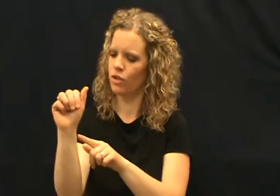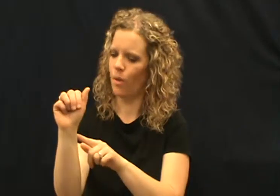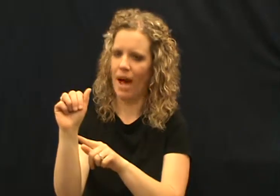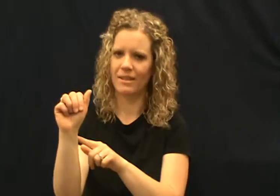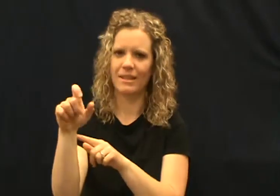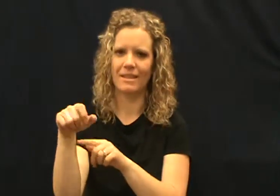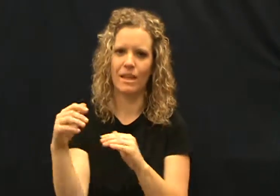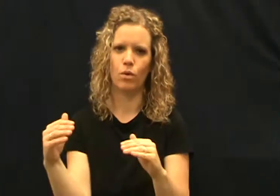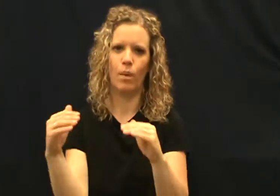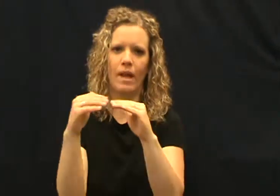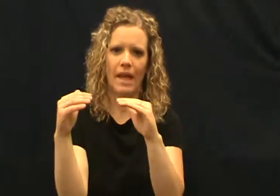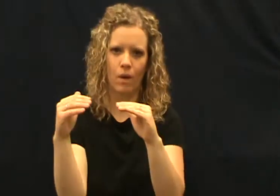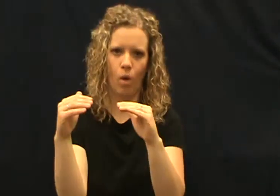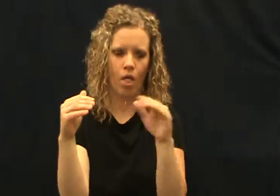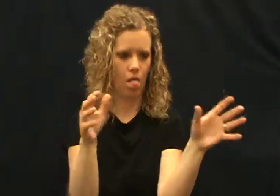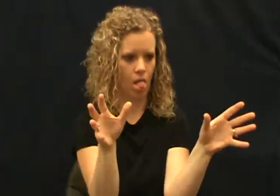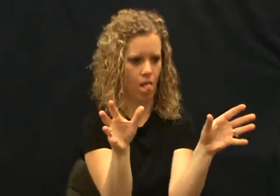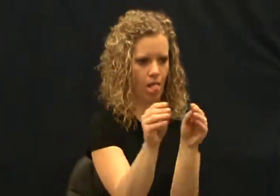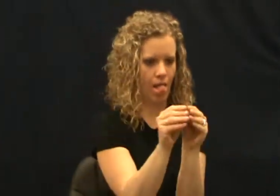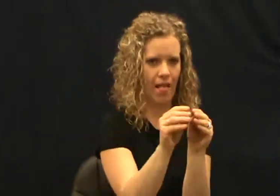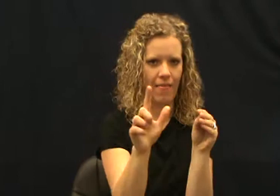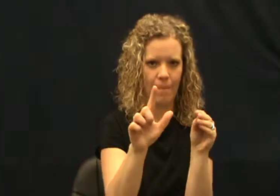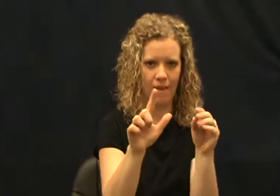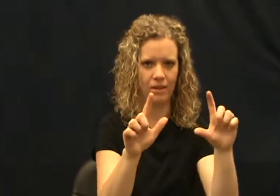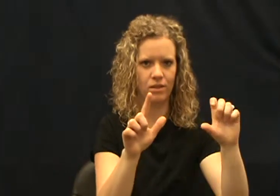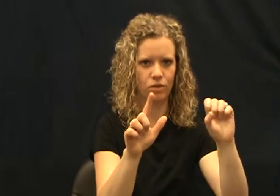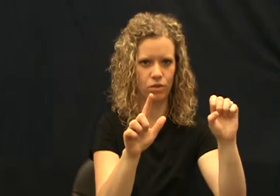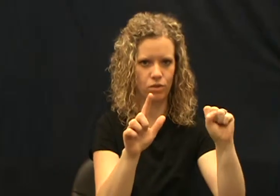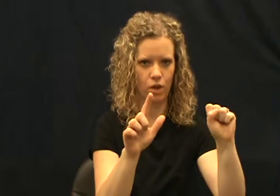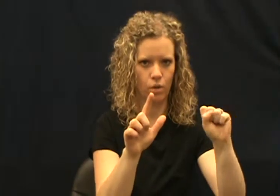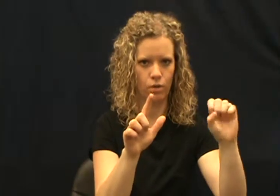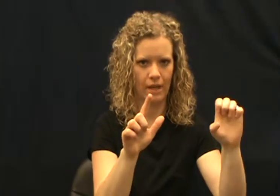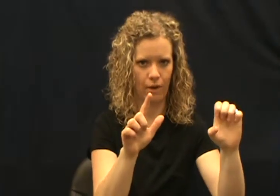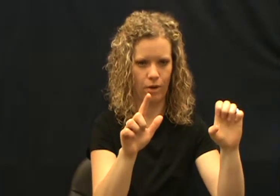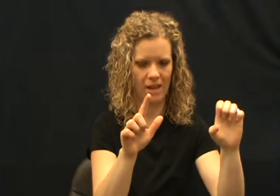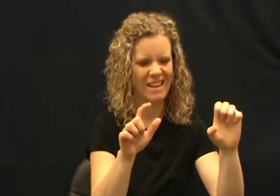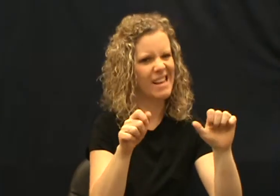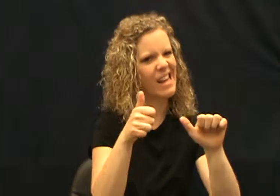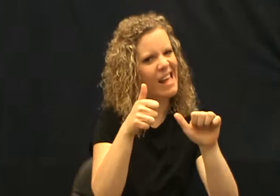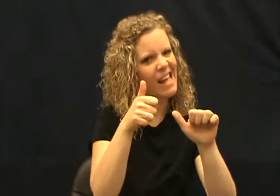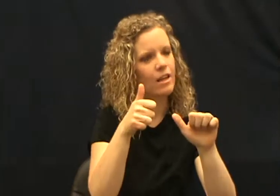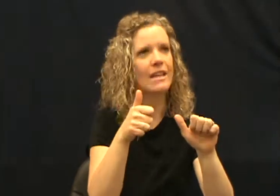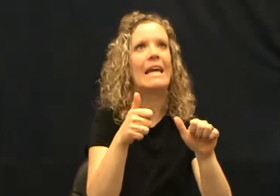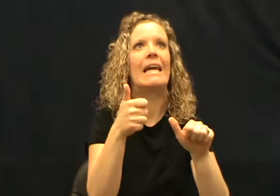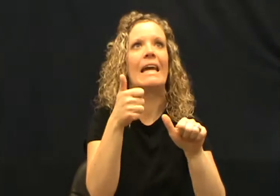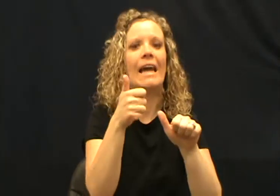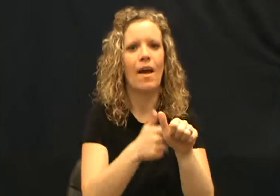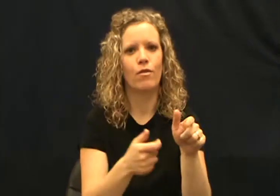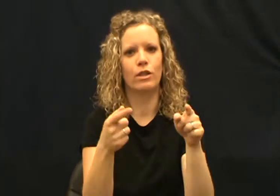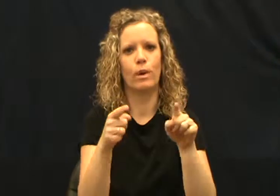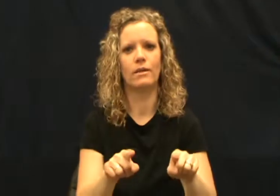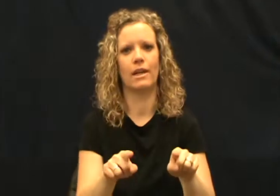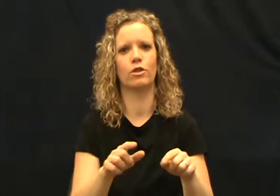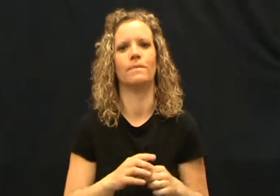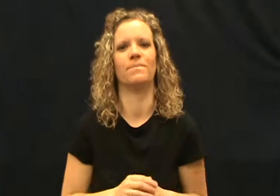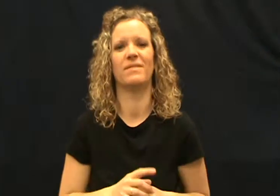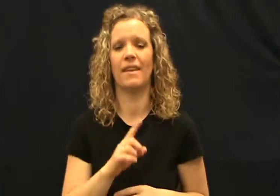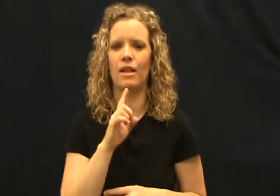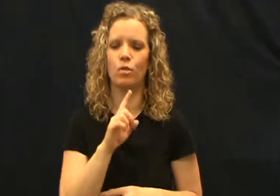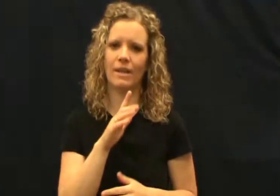liabilities and stockholders' equity after every accounting transaction. And that's kind of the beauty of this double entry bookkeeping